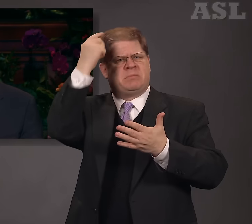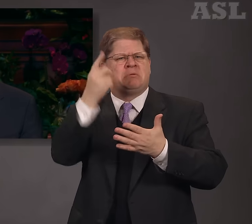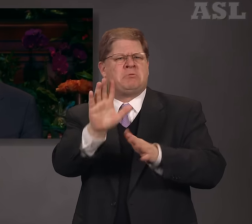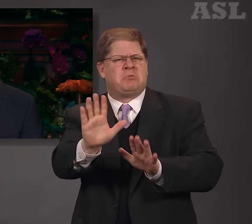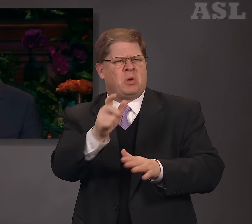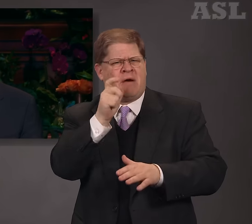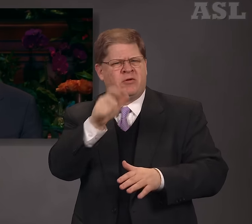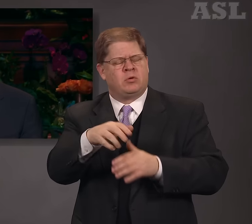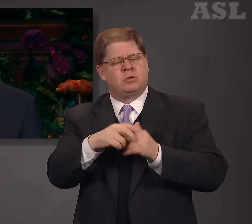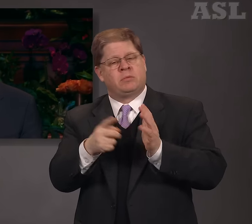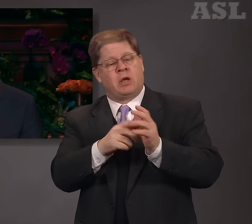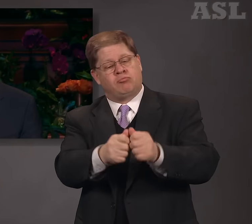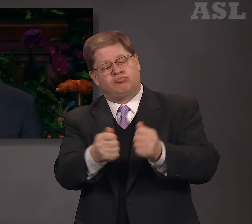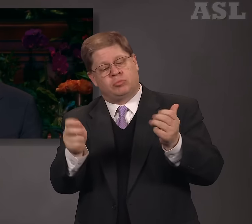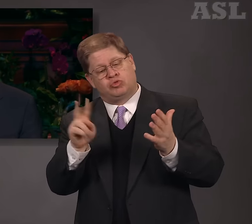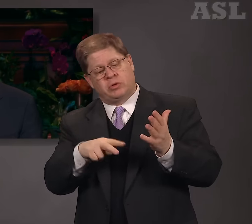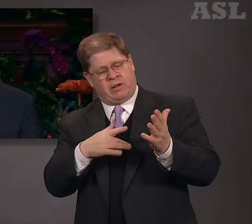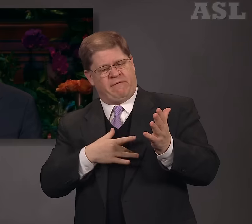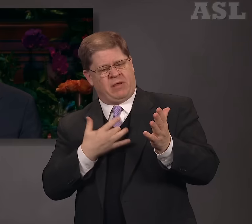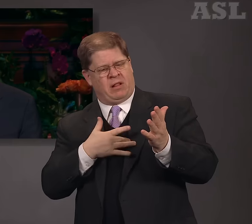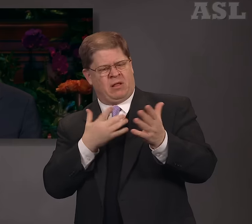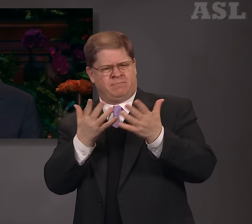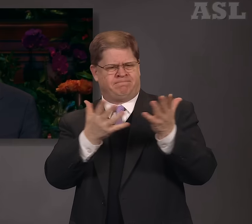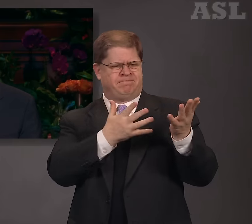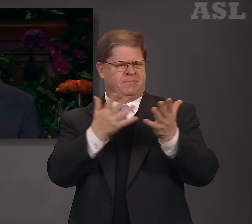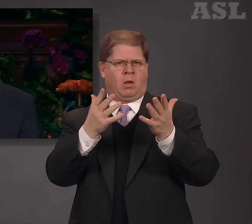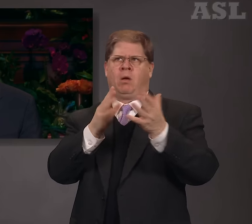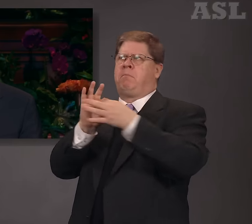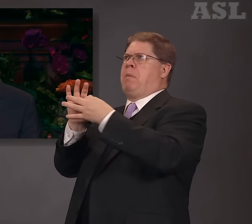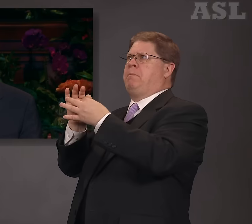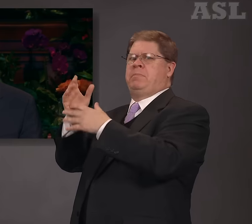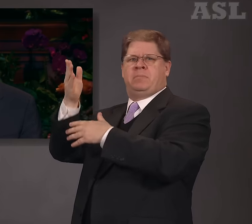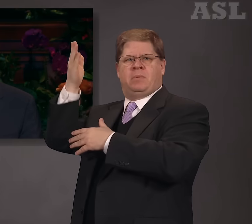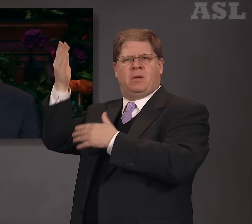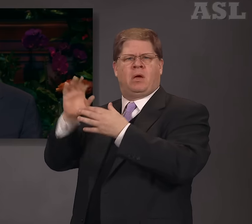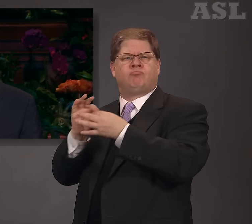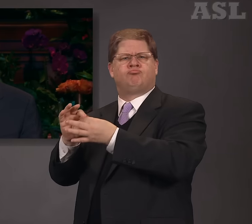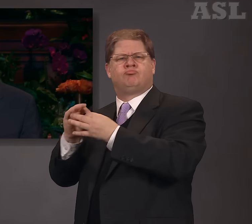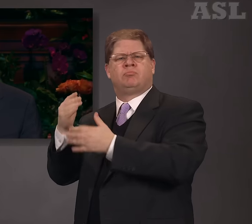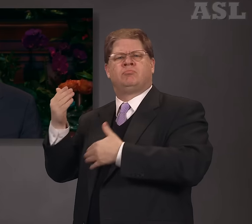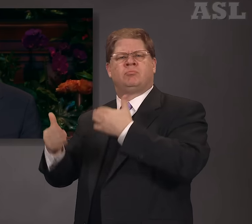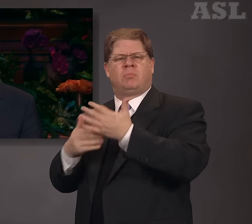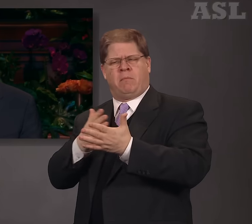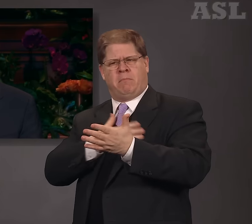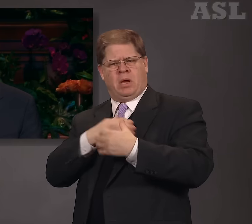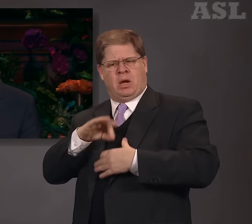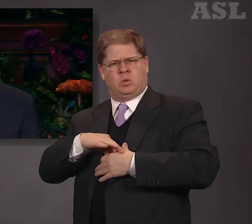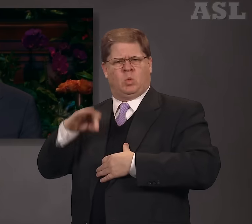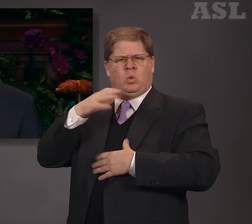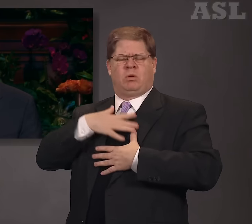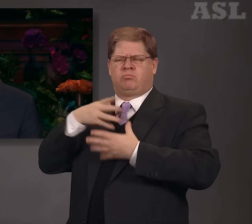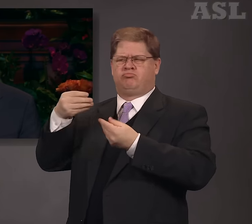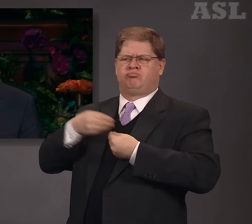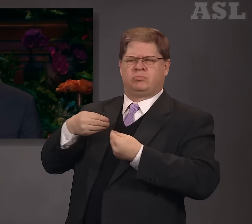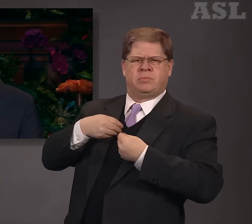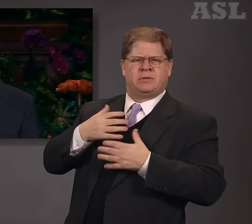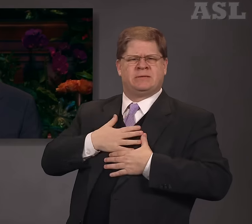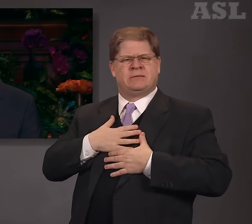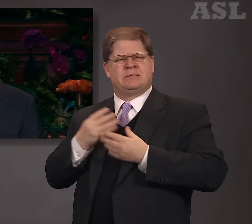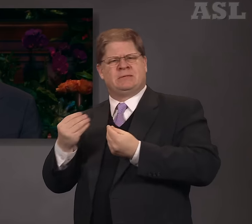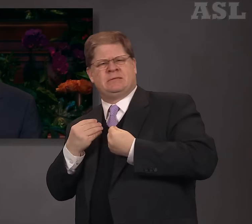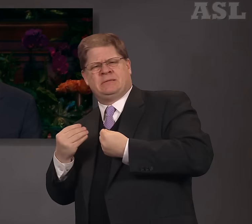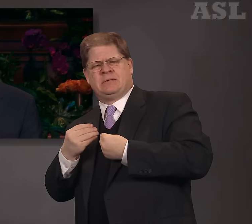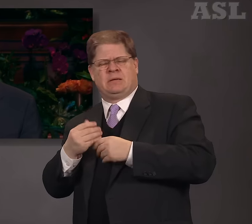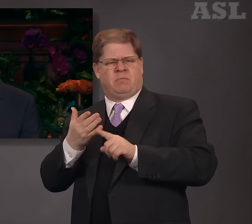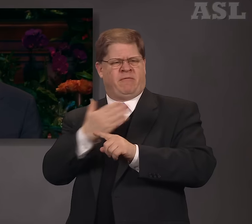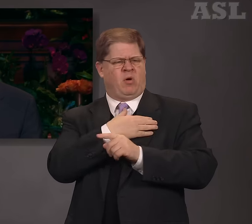reading the Book of Mormon is just about feeling connected to God today, nourishing the soul, being strengthened spiritually